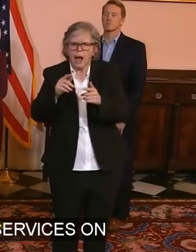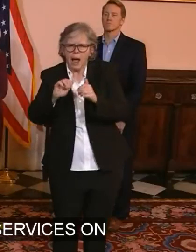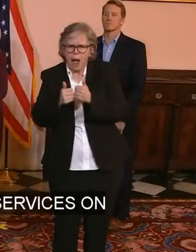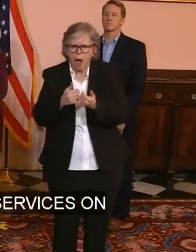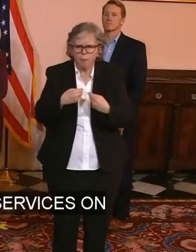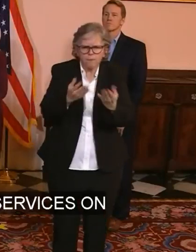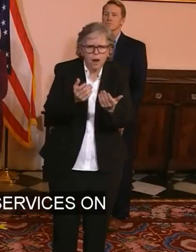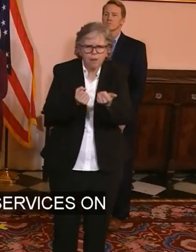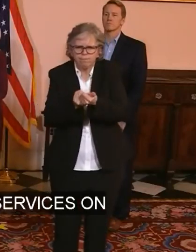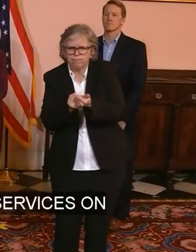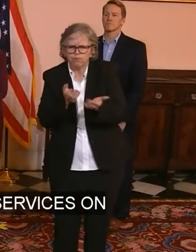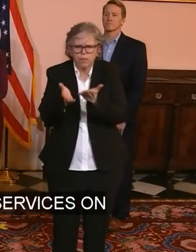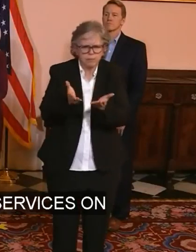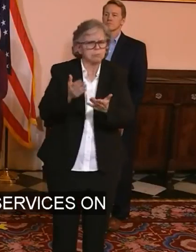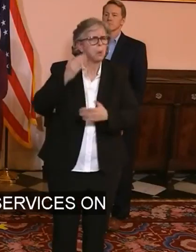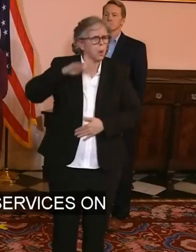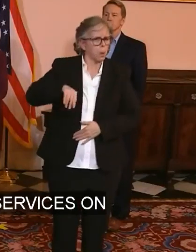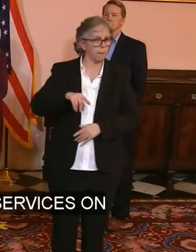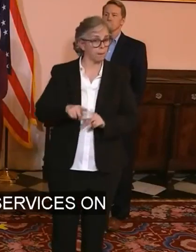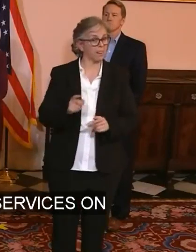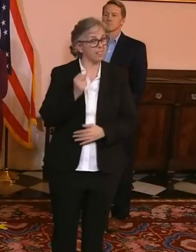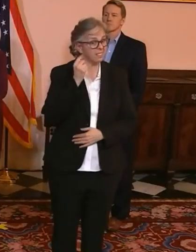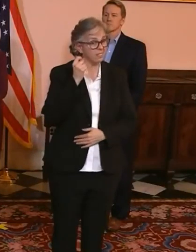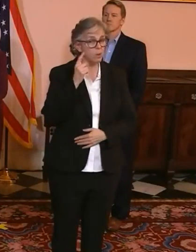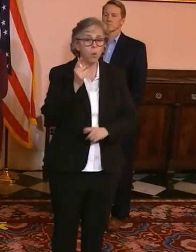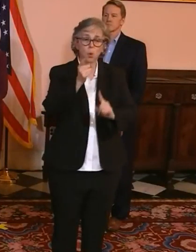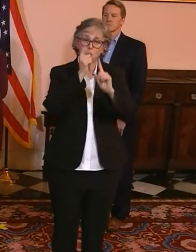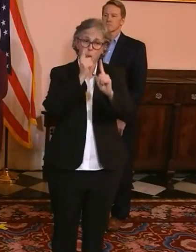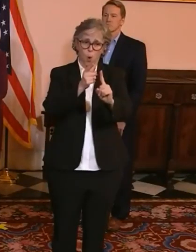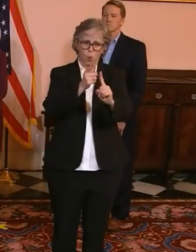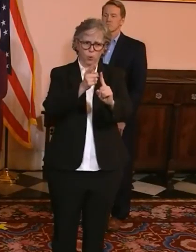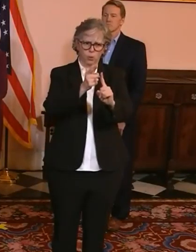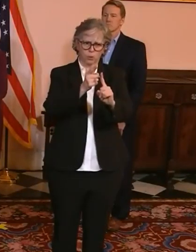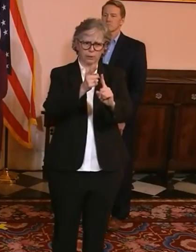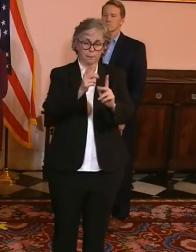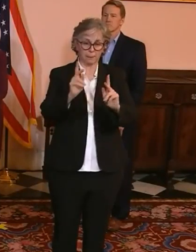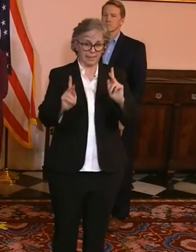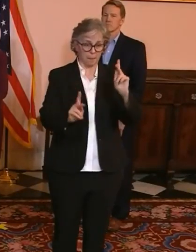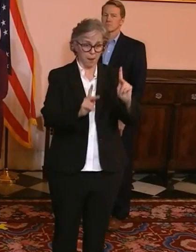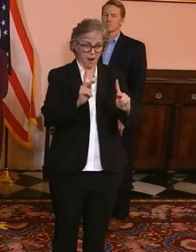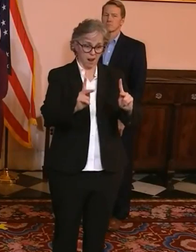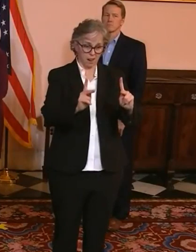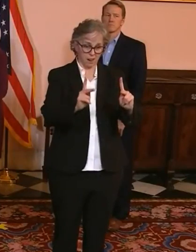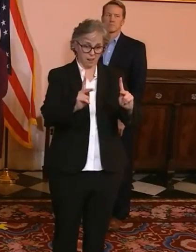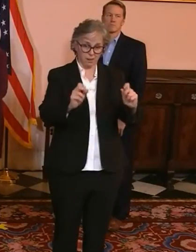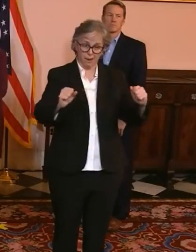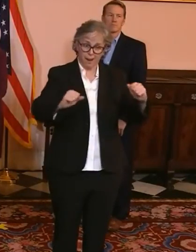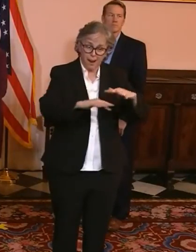goal is social distancing, putting distance between people.